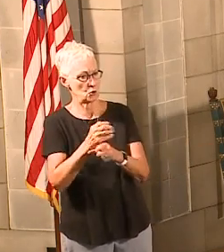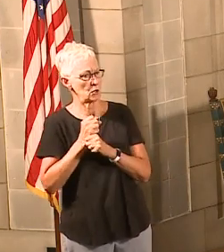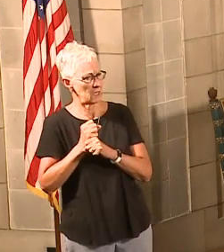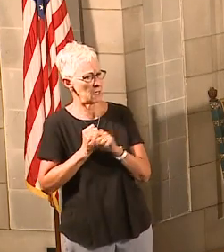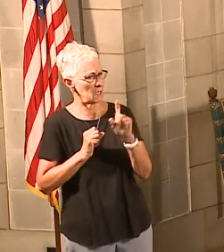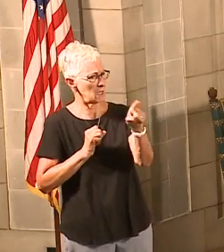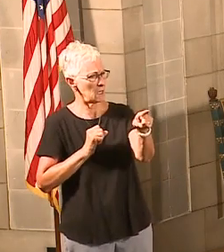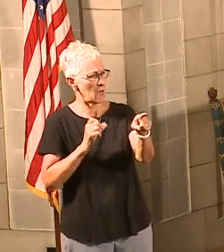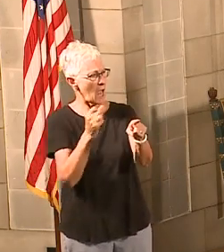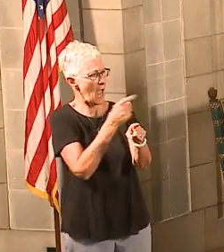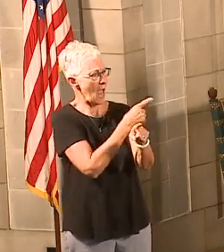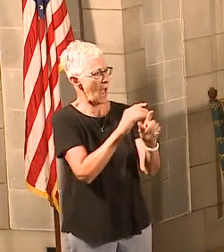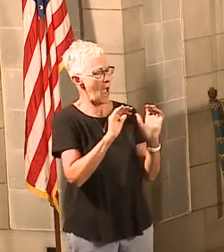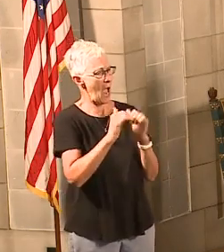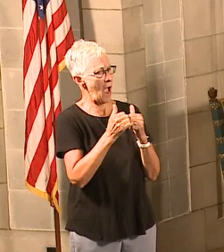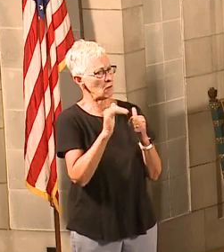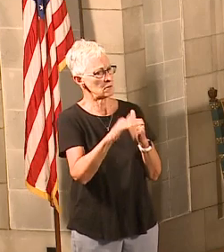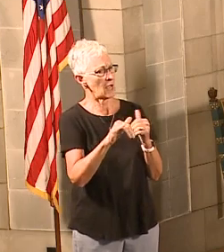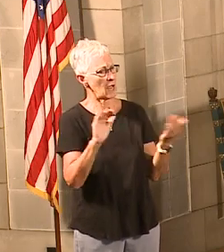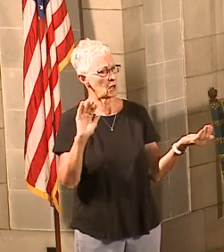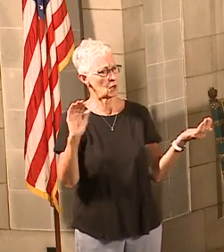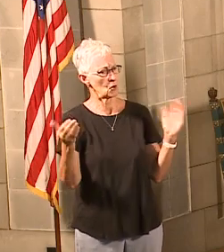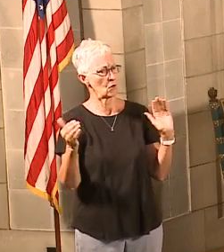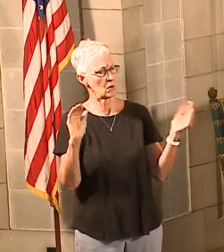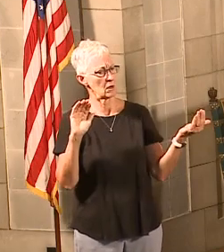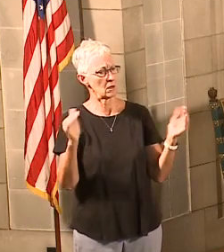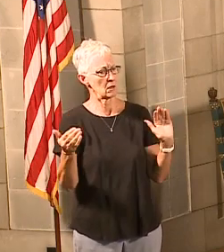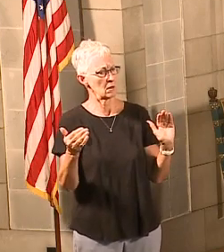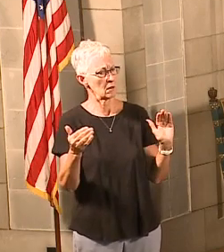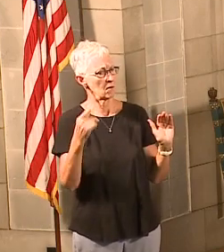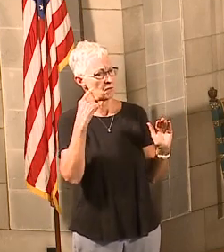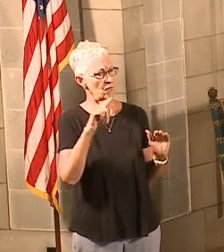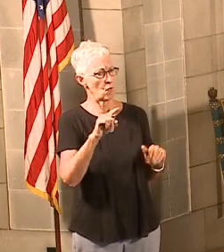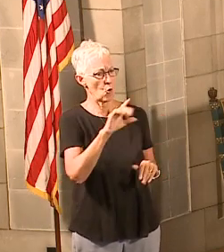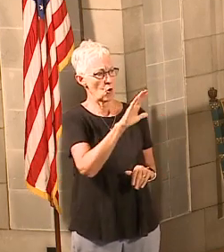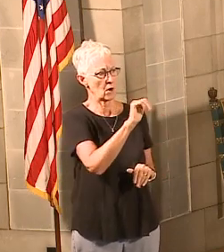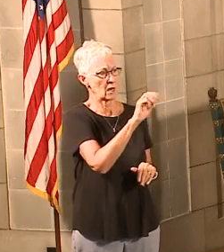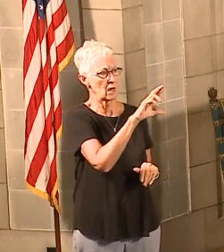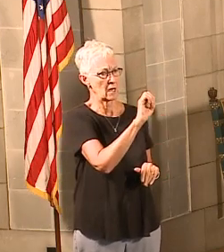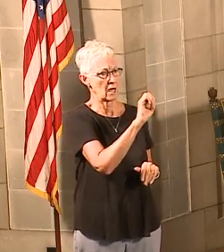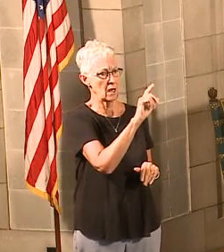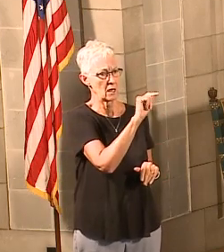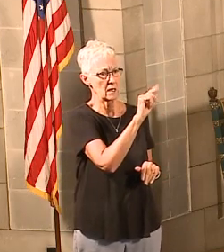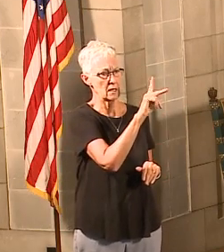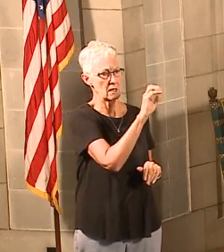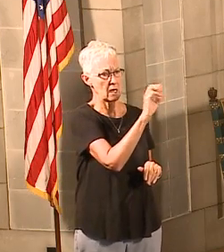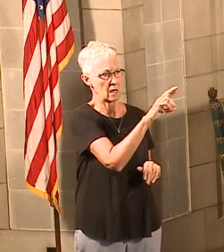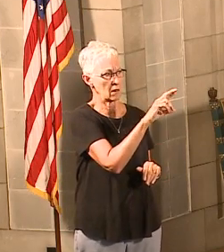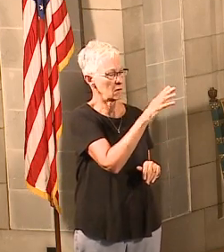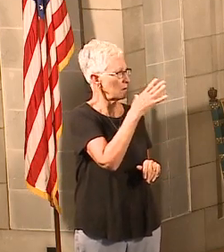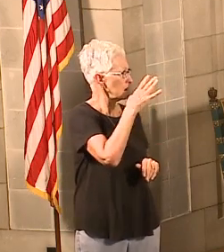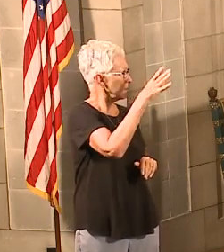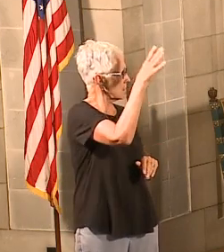service provided to caretaker parents who are pretty analogous?